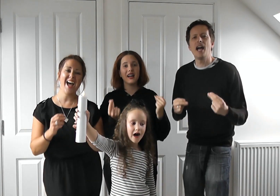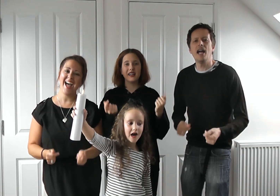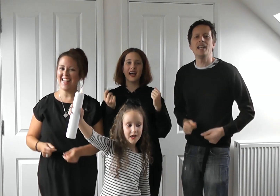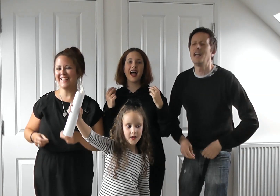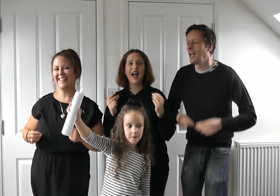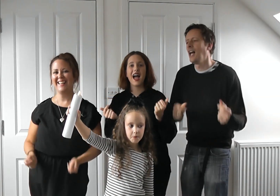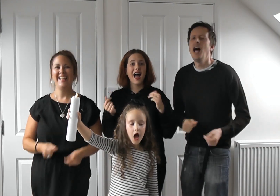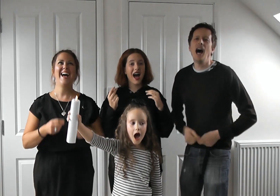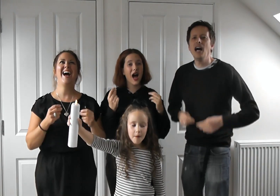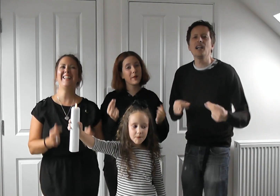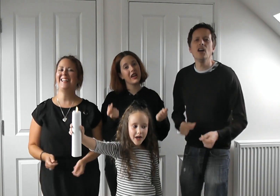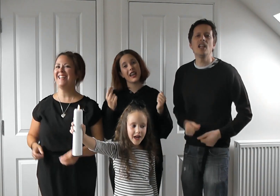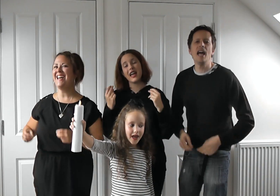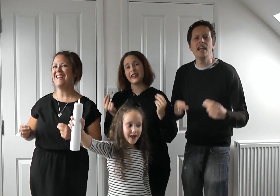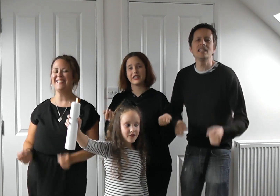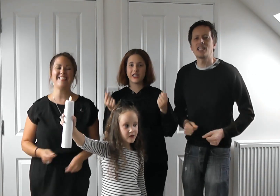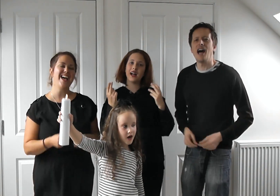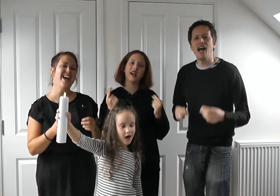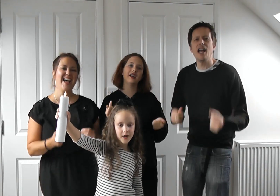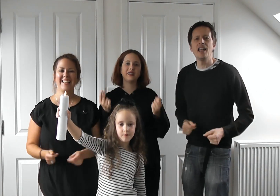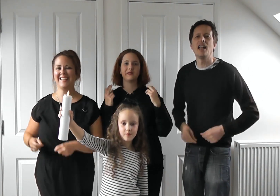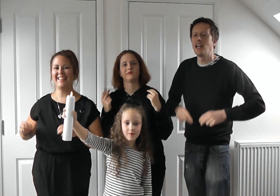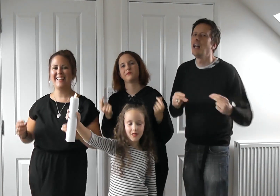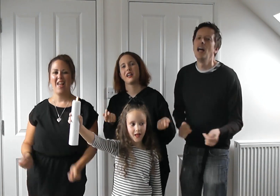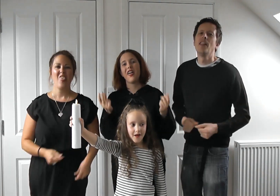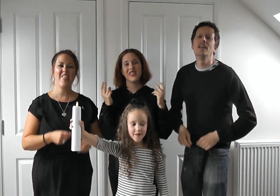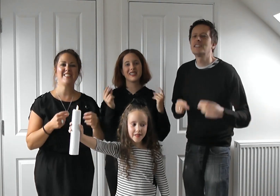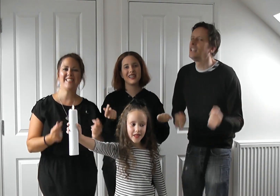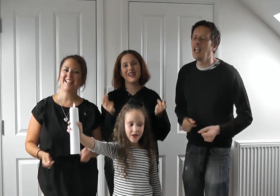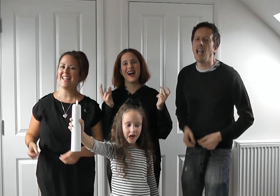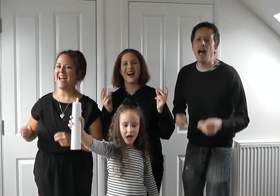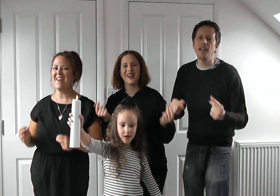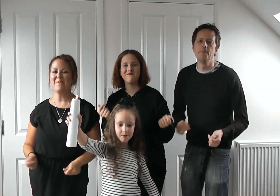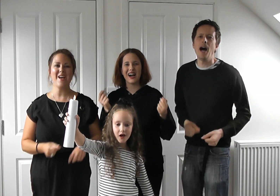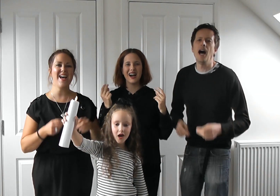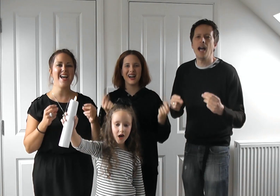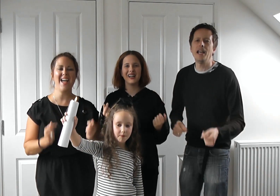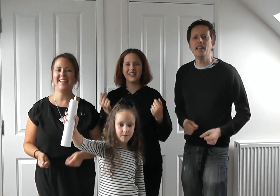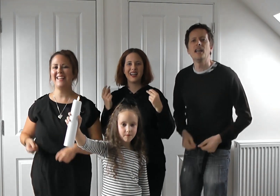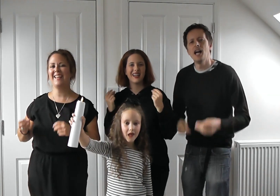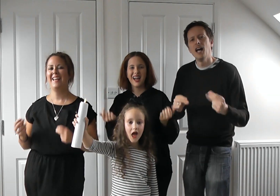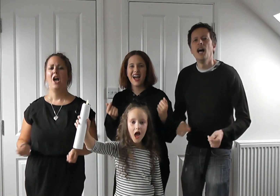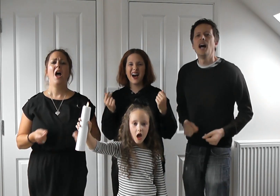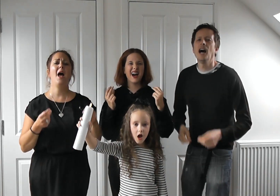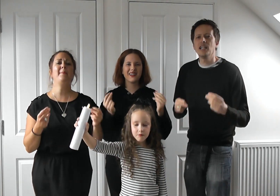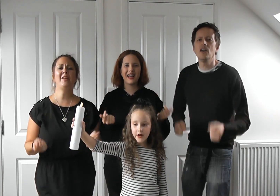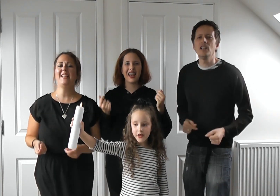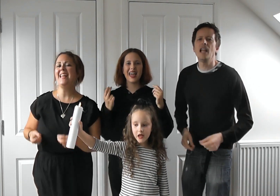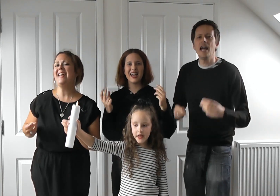mine, I'm gonna let it shine. This little light of mine, I'm gonna let it